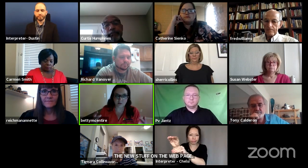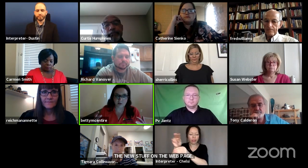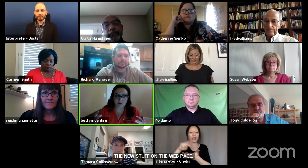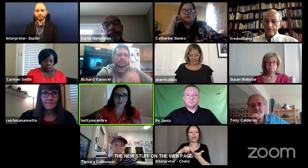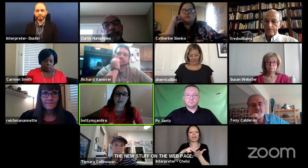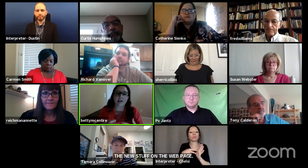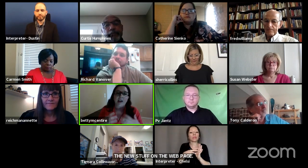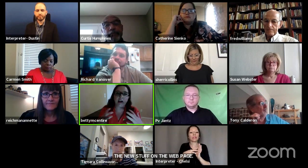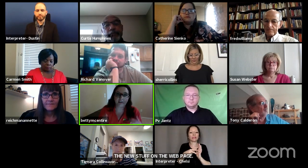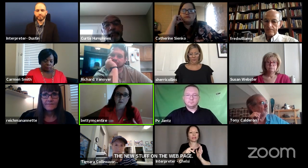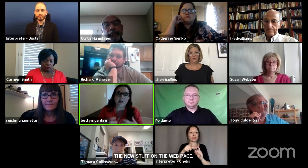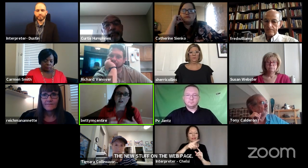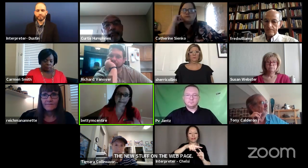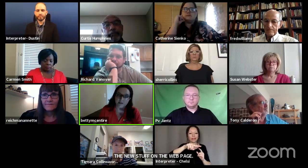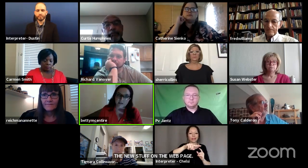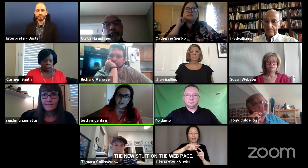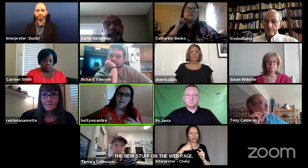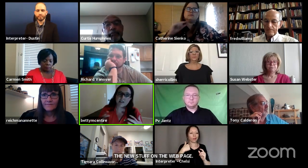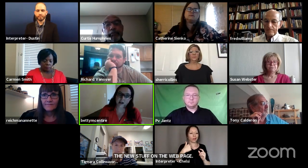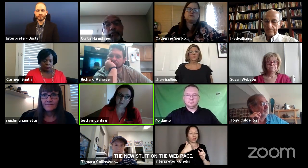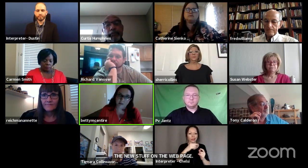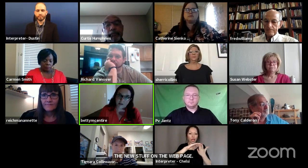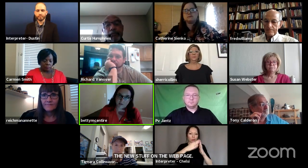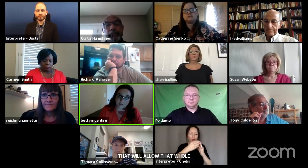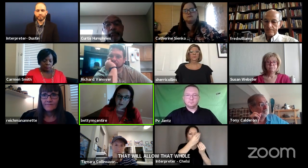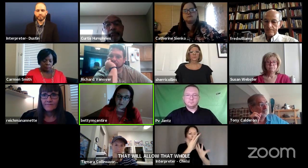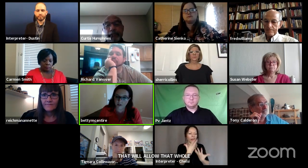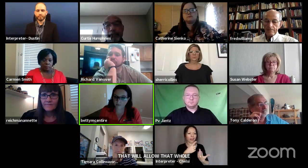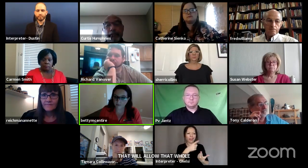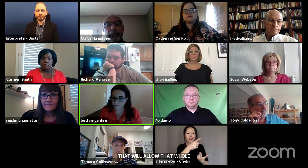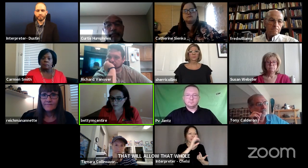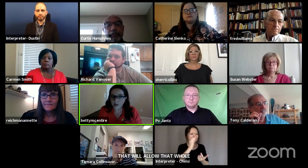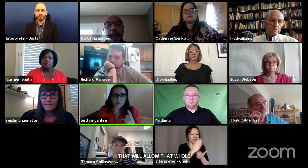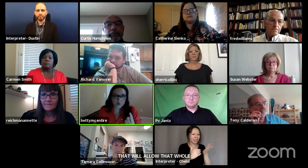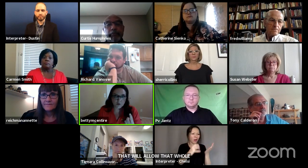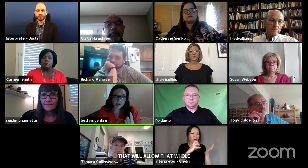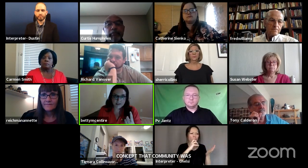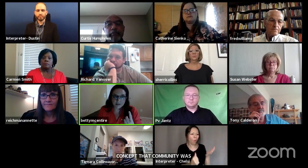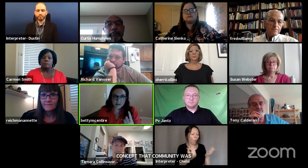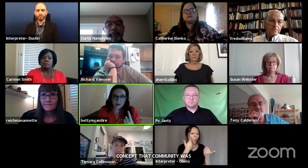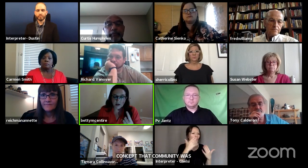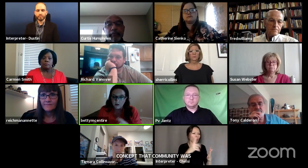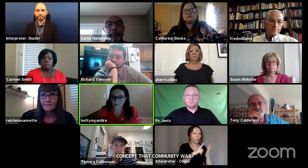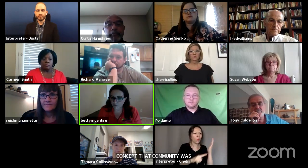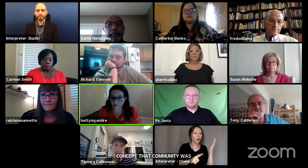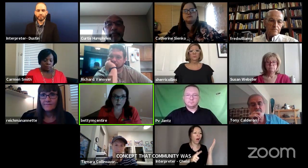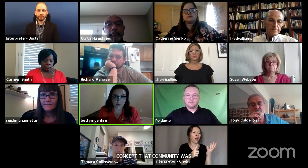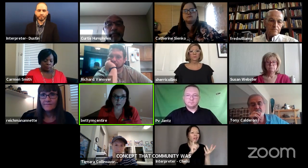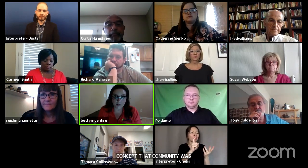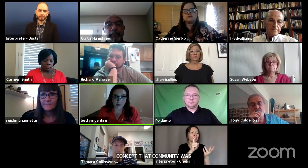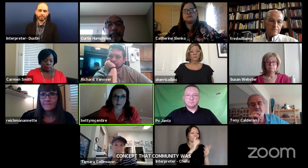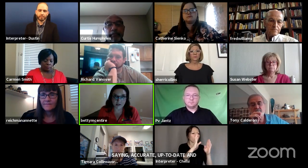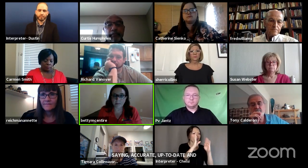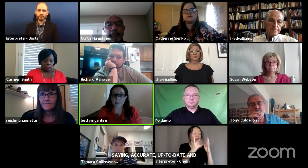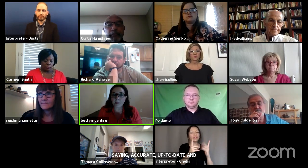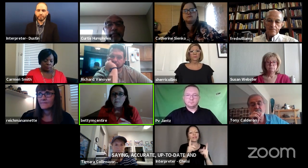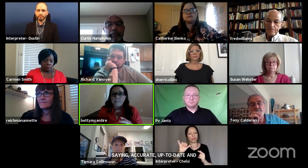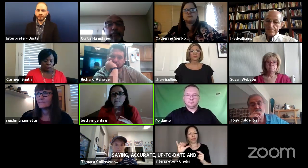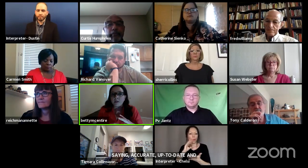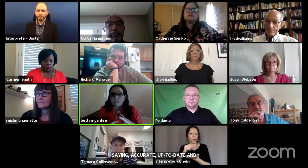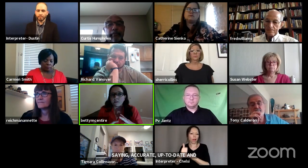that the community was saying, accurate and up-to-date and timely information. So that's the first thing with the